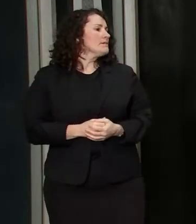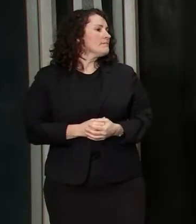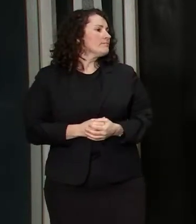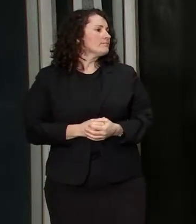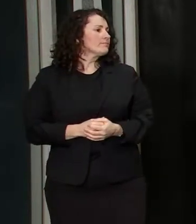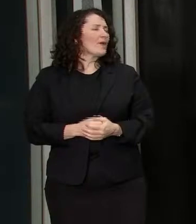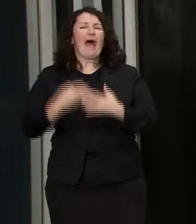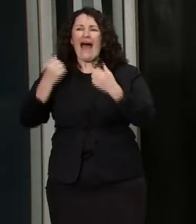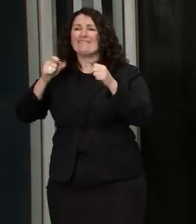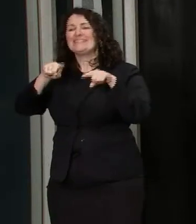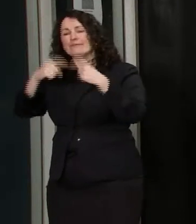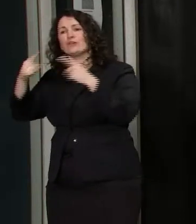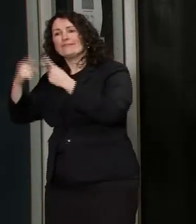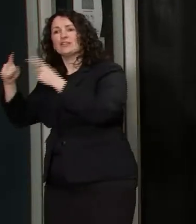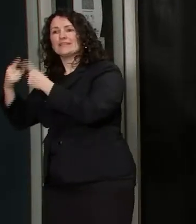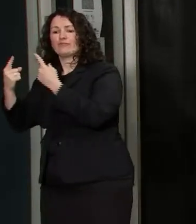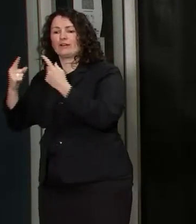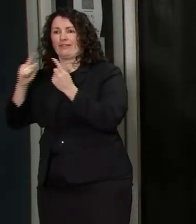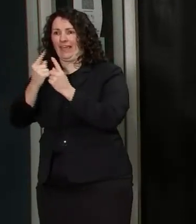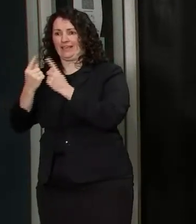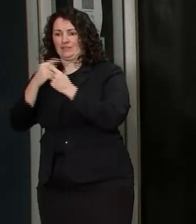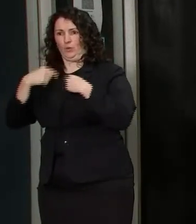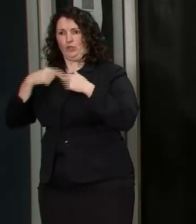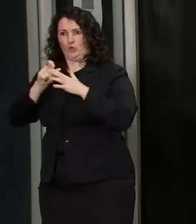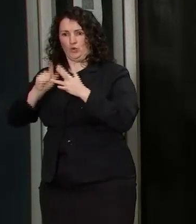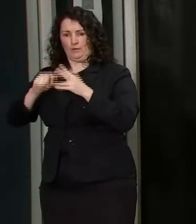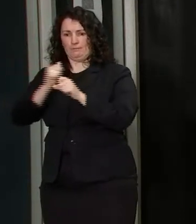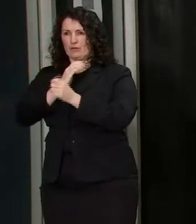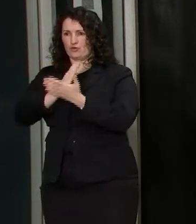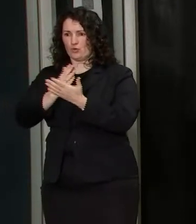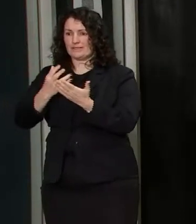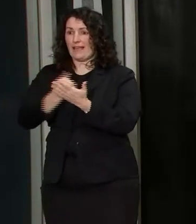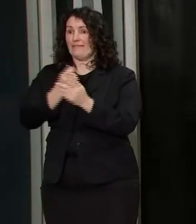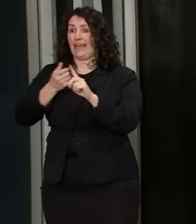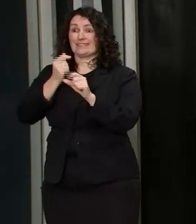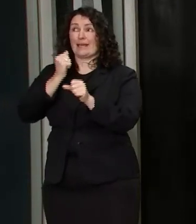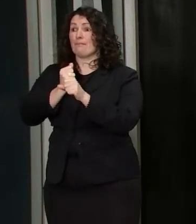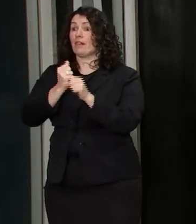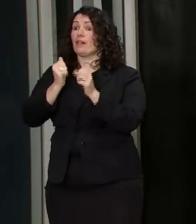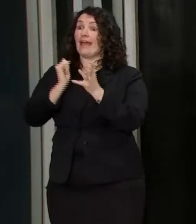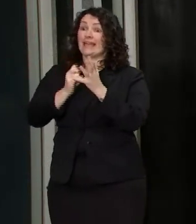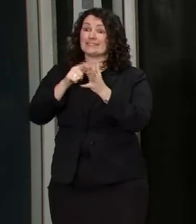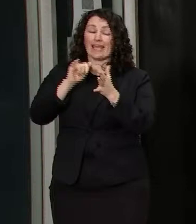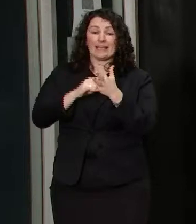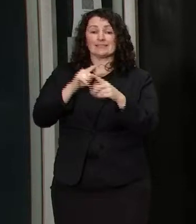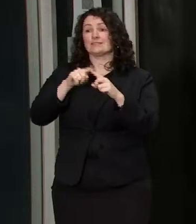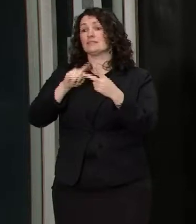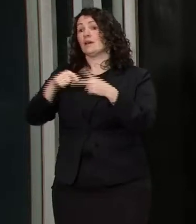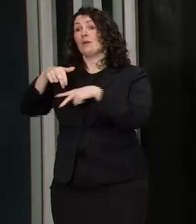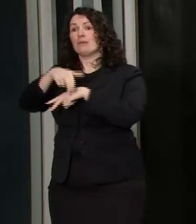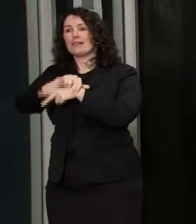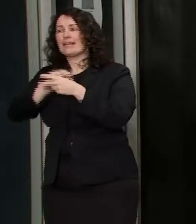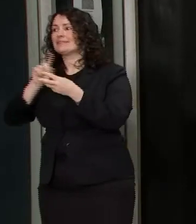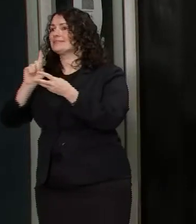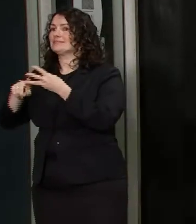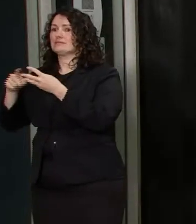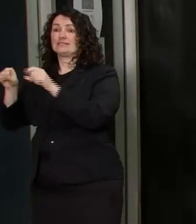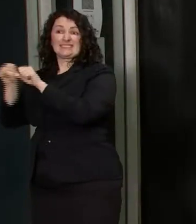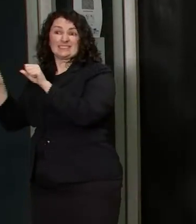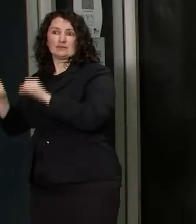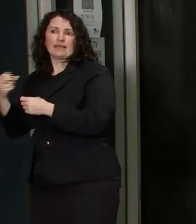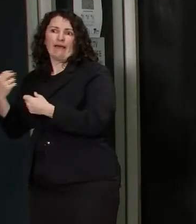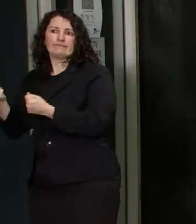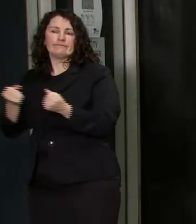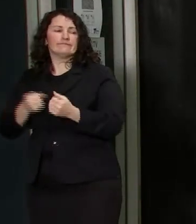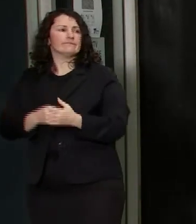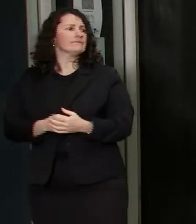country, we often have CFA, SES personnel going there. But in terms of resources, I'll go to Tim. Acting Premier, before you go, can I ask one other quick